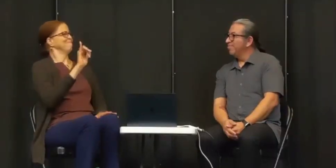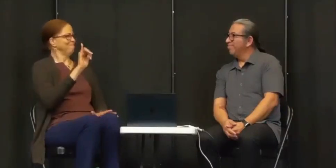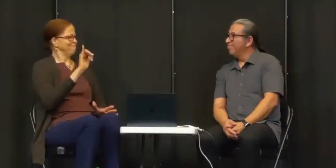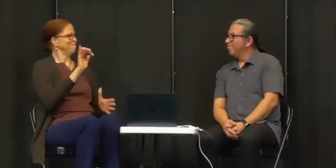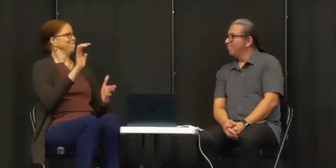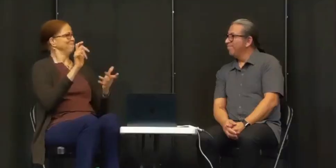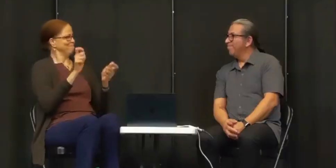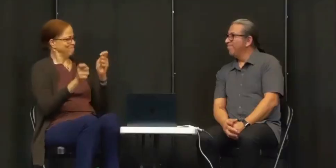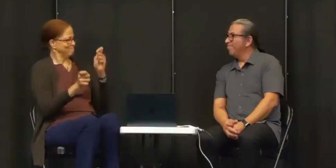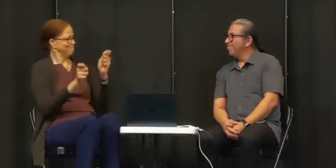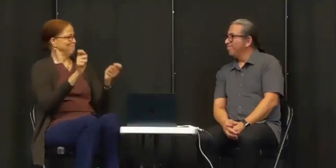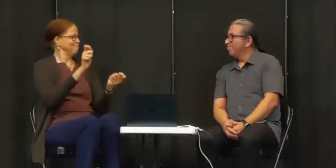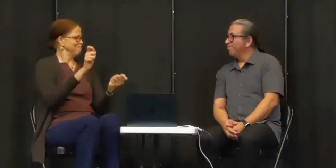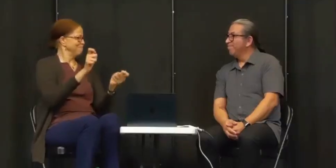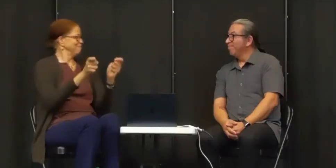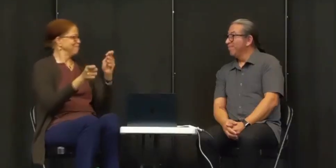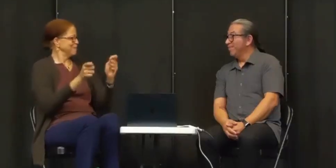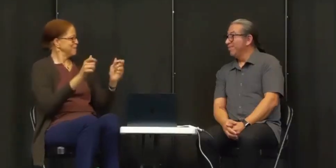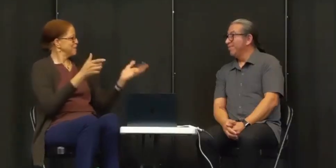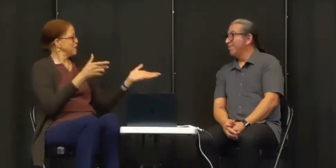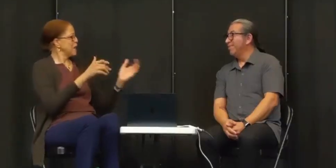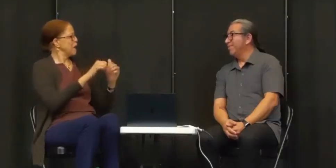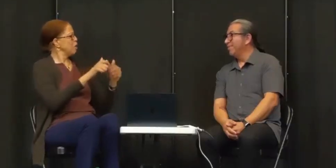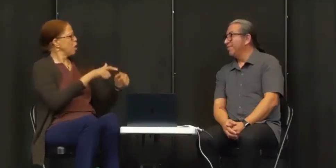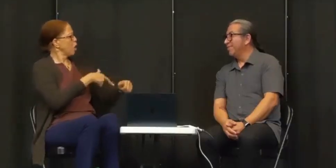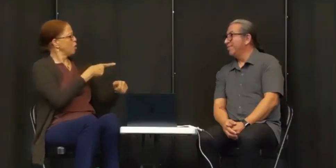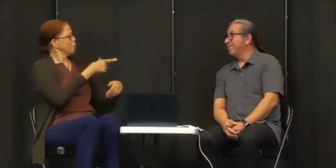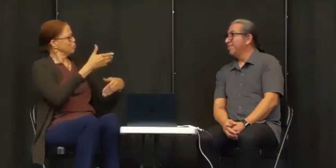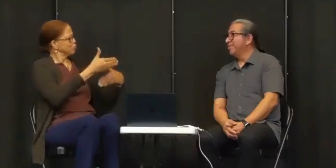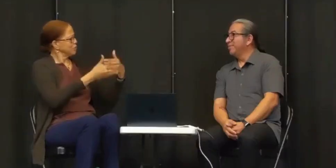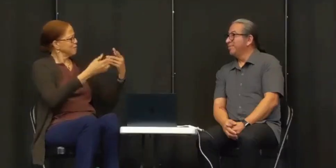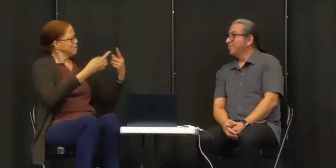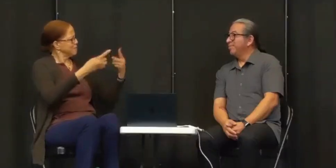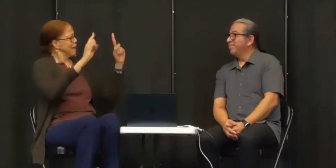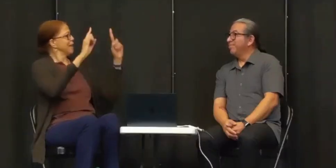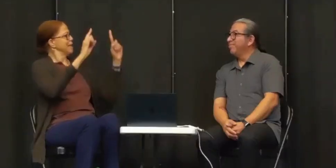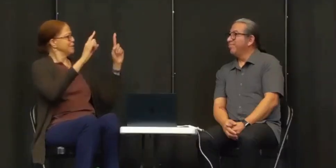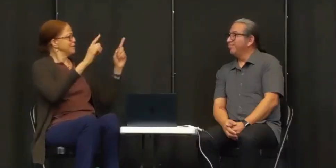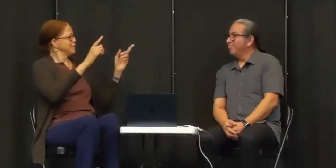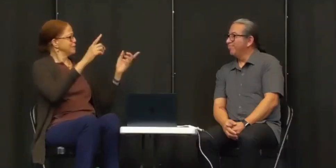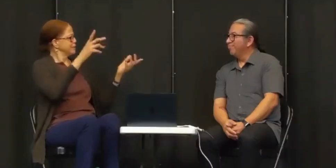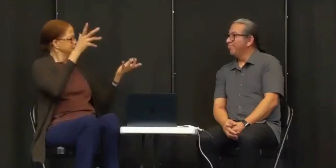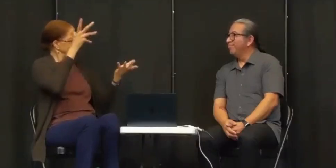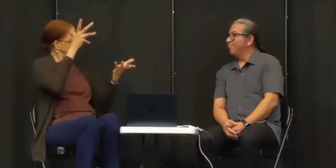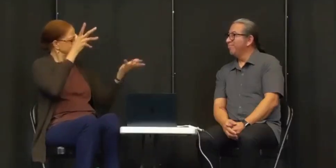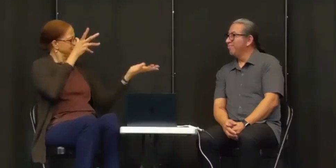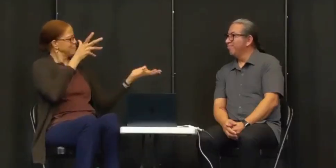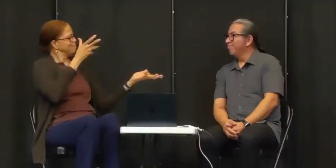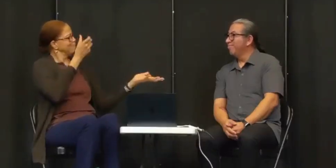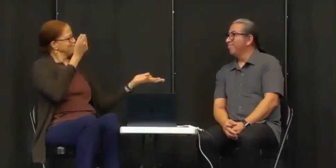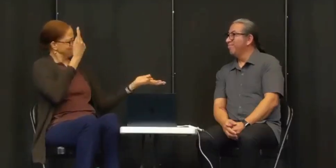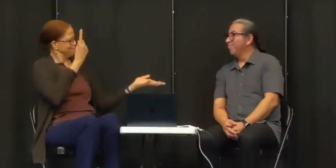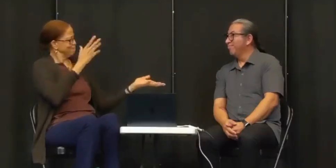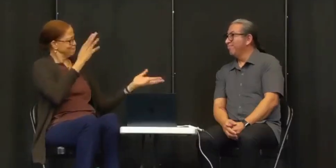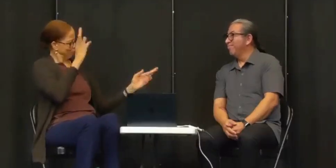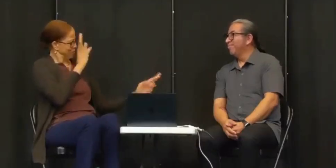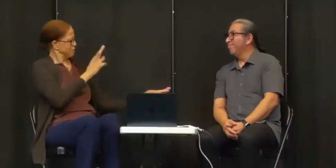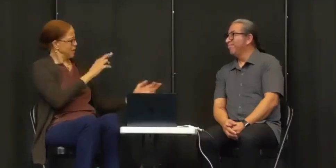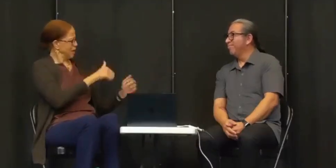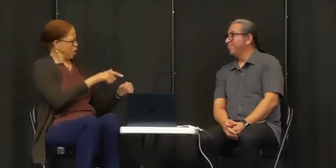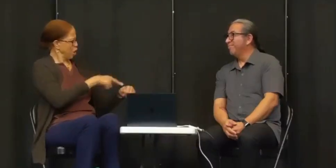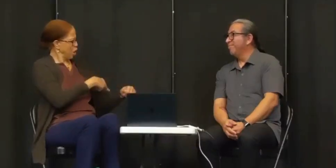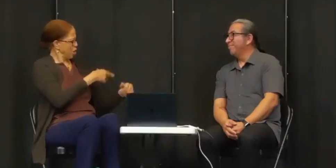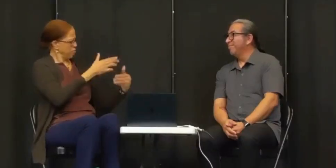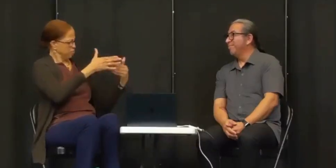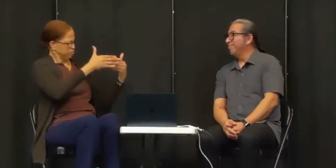But you may, learn in that way and say like, okay, how can we change this? How long do you feel like until